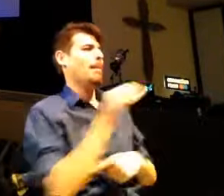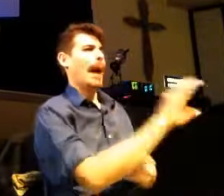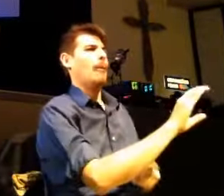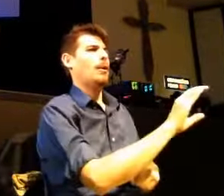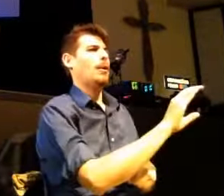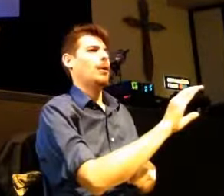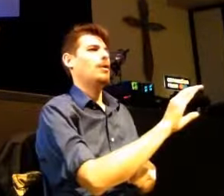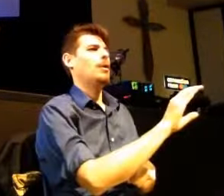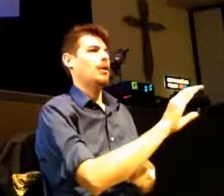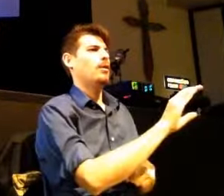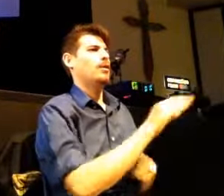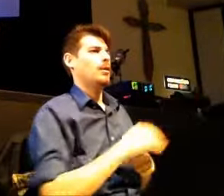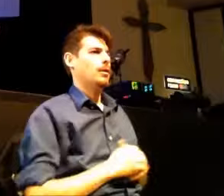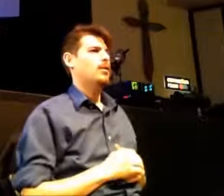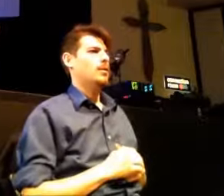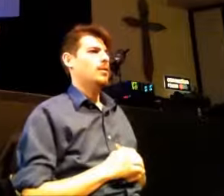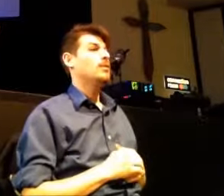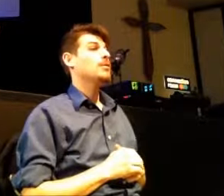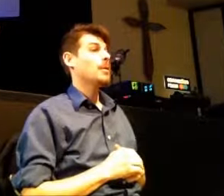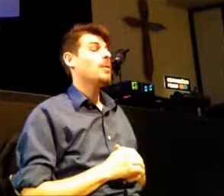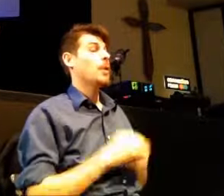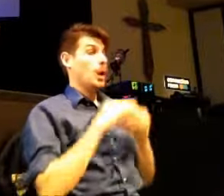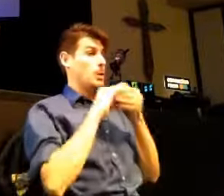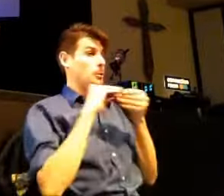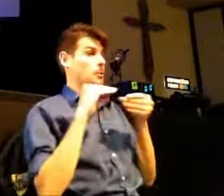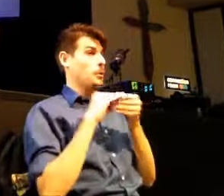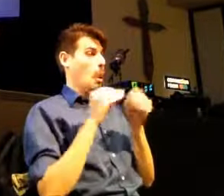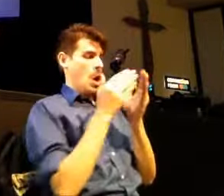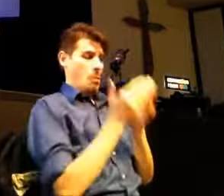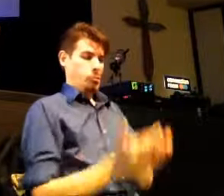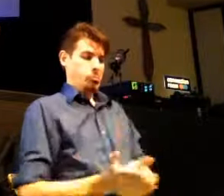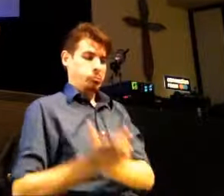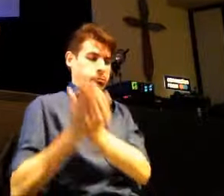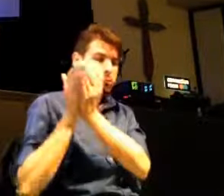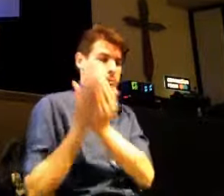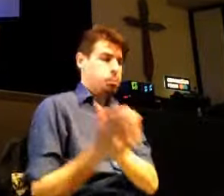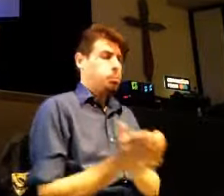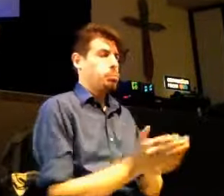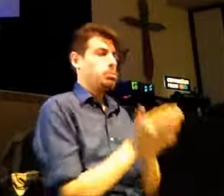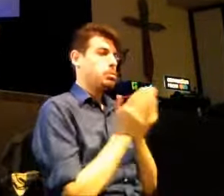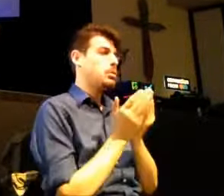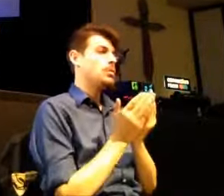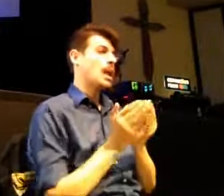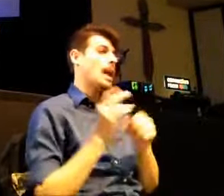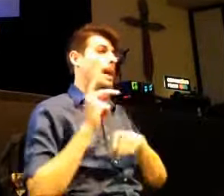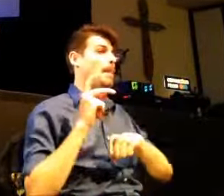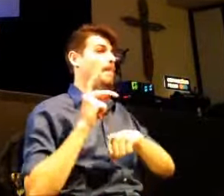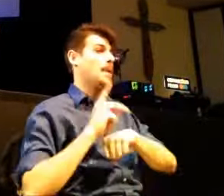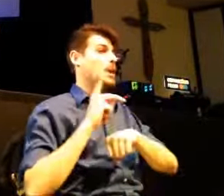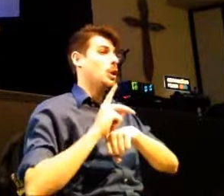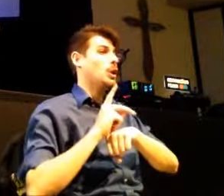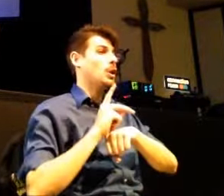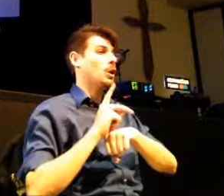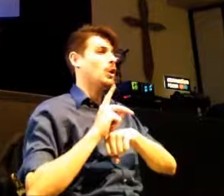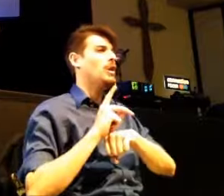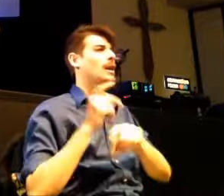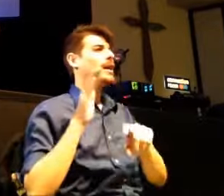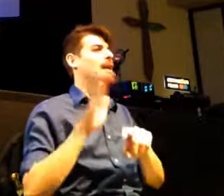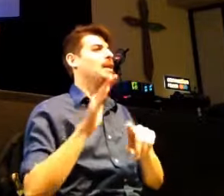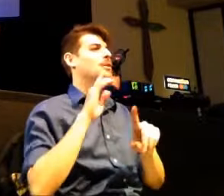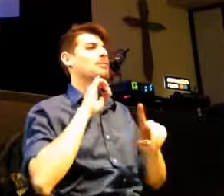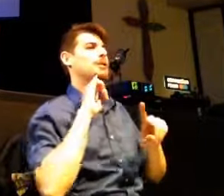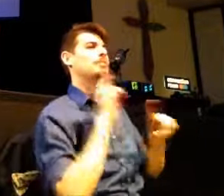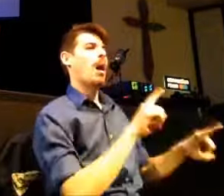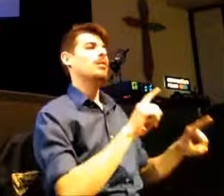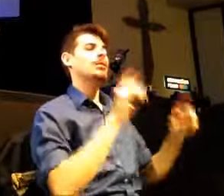about Peter in this moment is how he responds to all of this. Look back at the